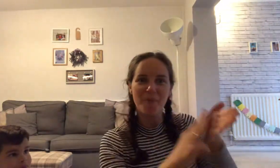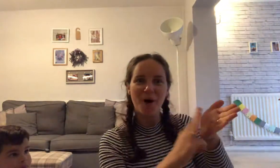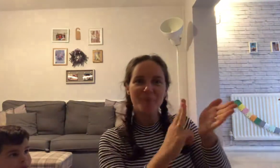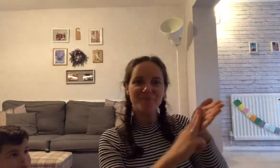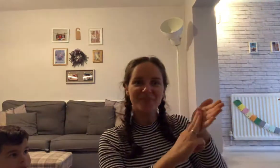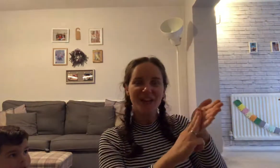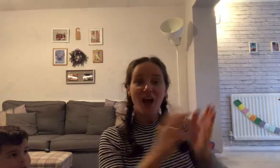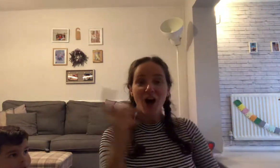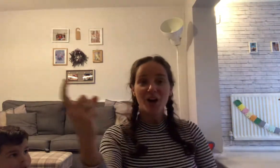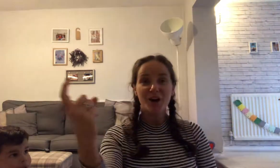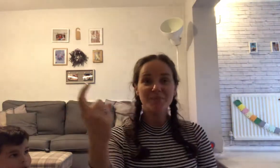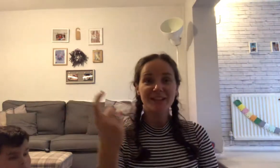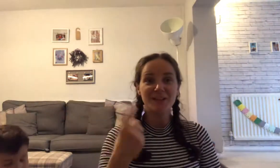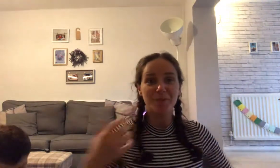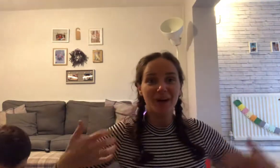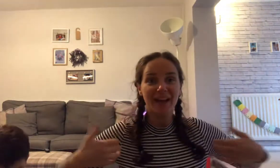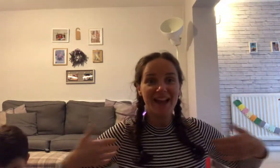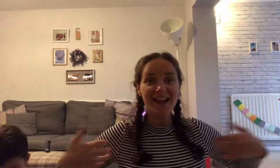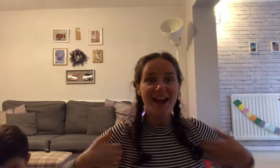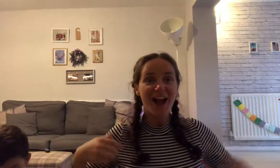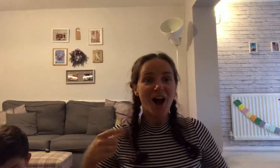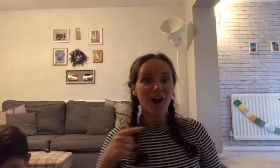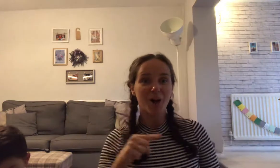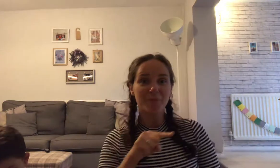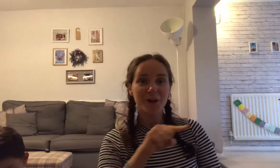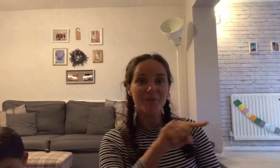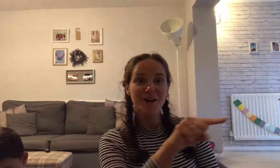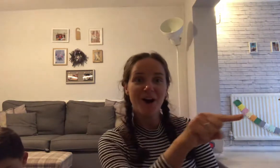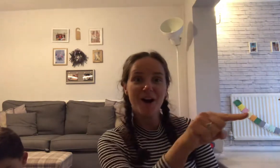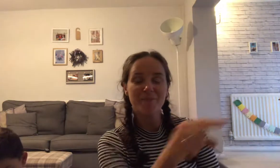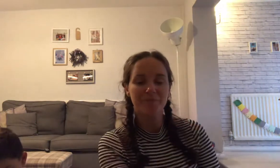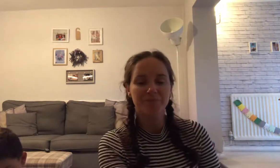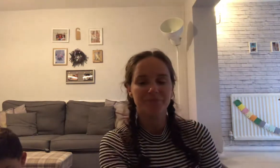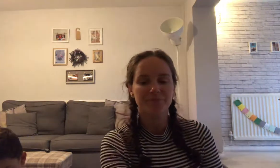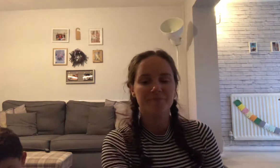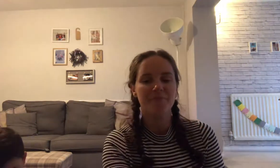mum. Come, little monkey. Come.